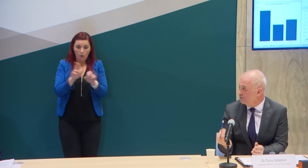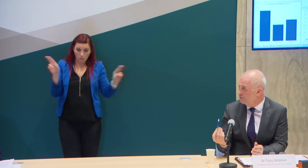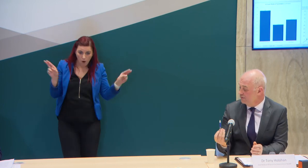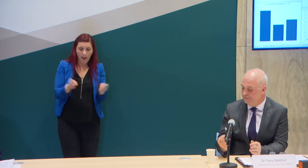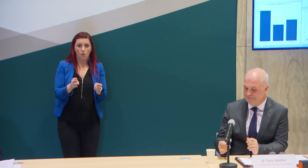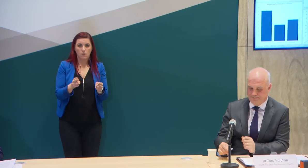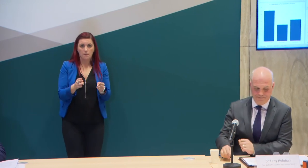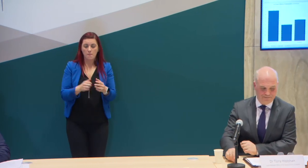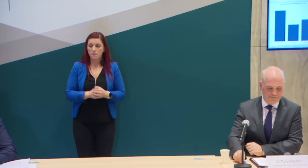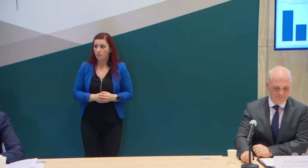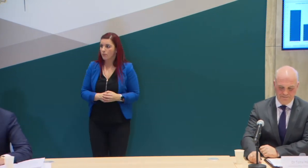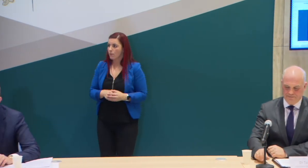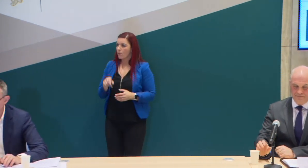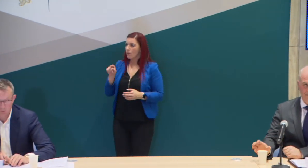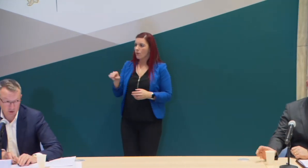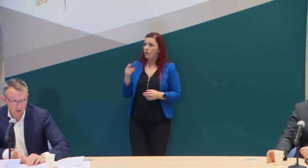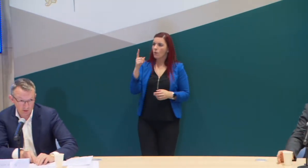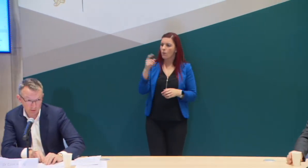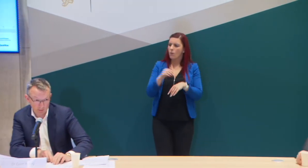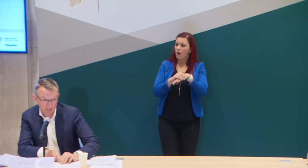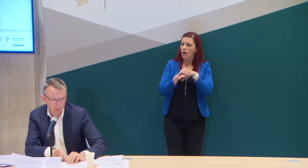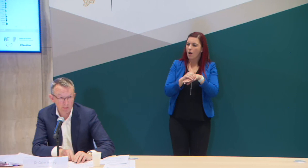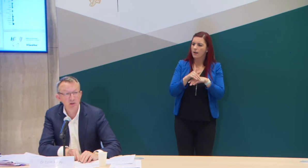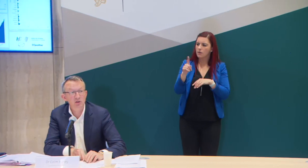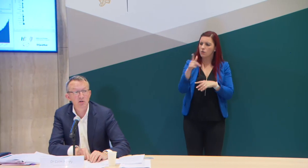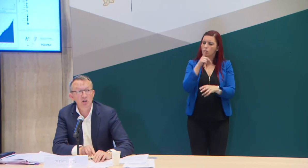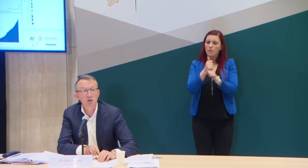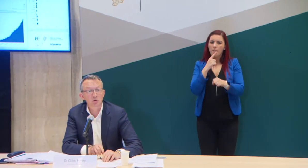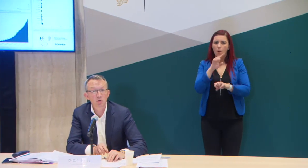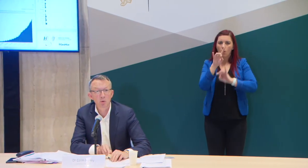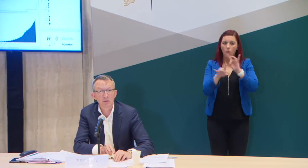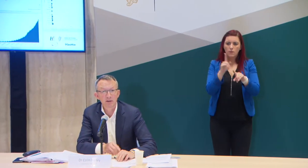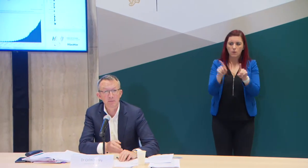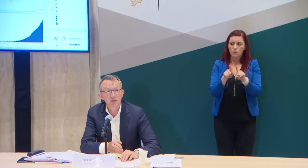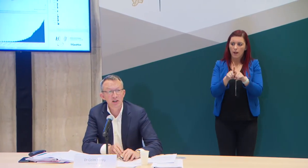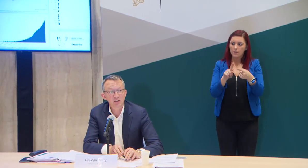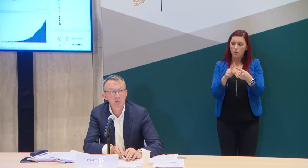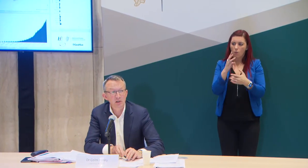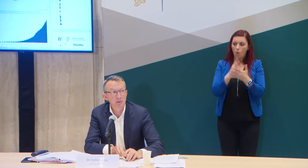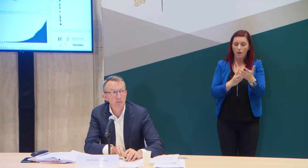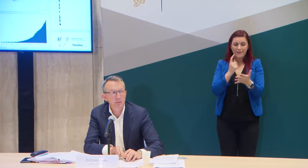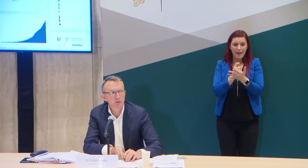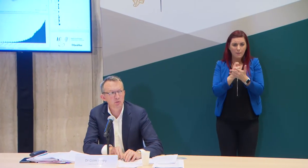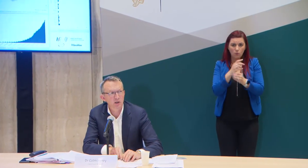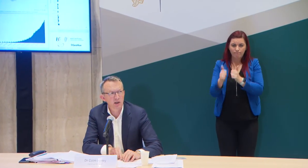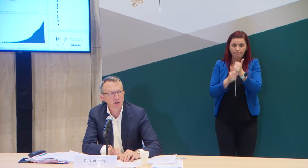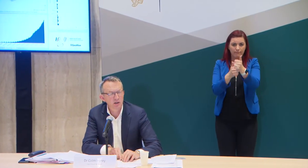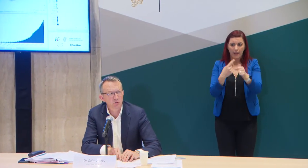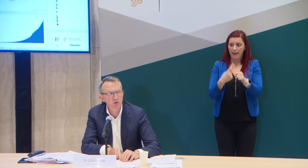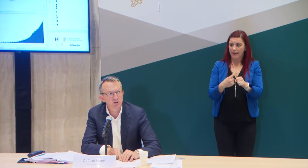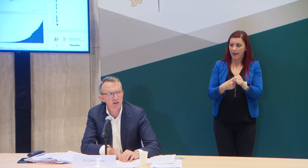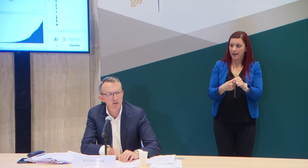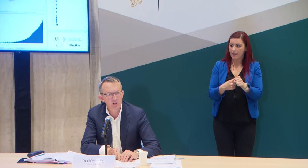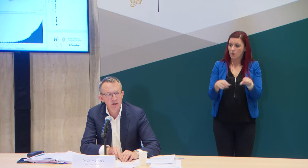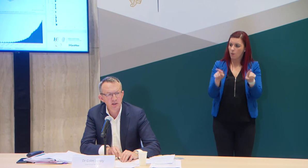Dr. Henry, do you want Just one of your colleagues, Paul, asked a question about people who might be concerned. It's worthwhile re-emphasising in case people